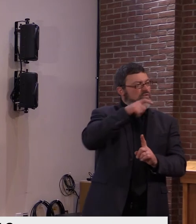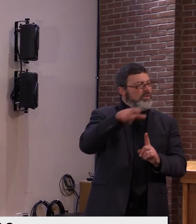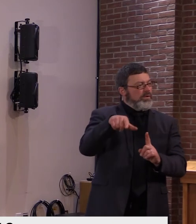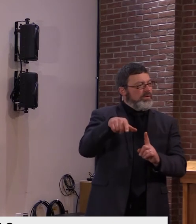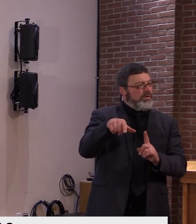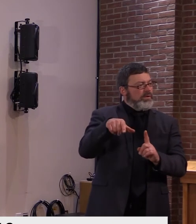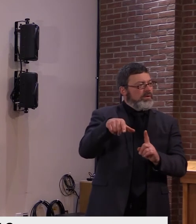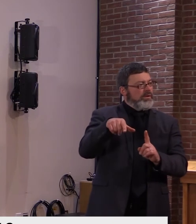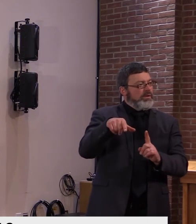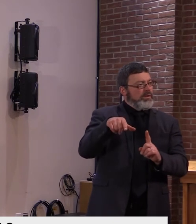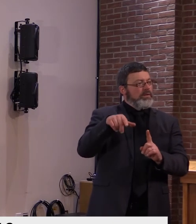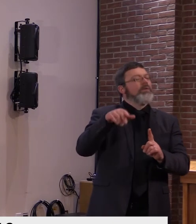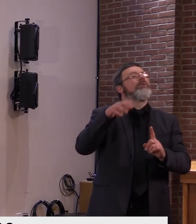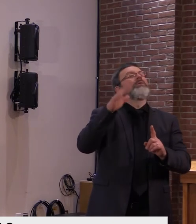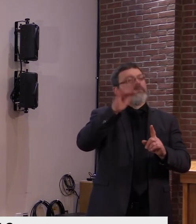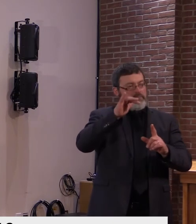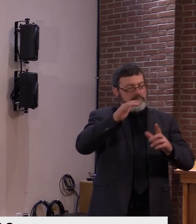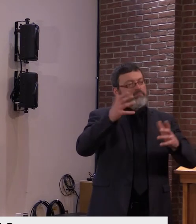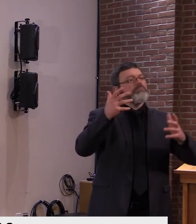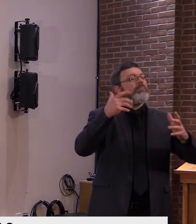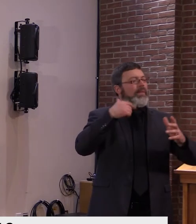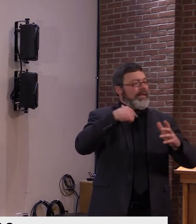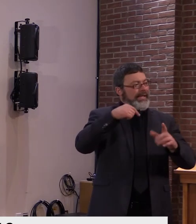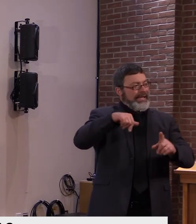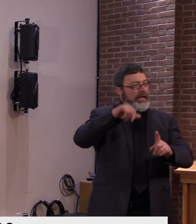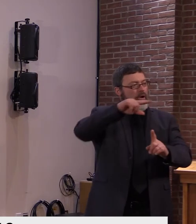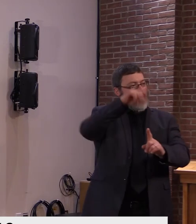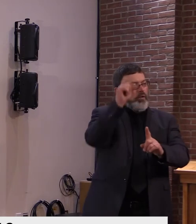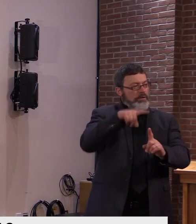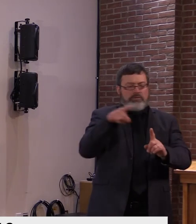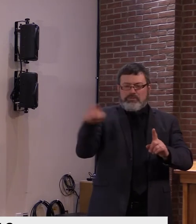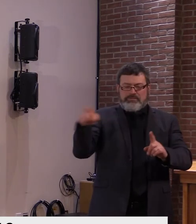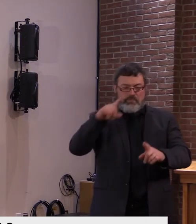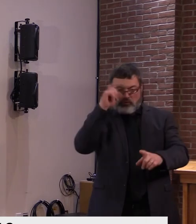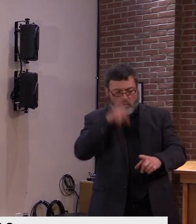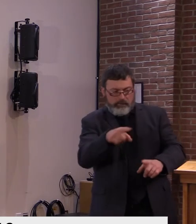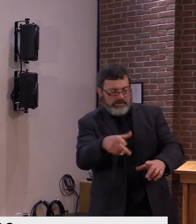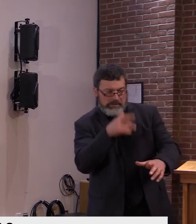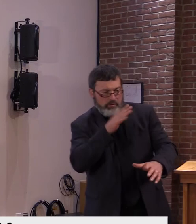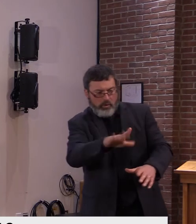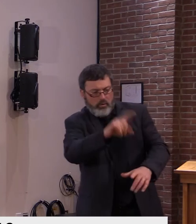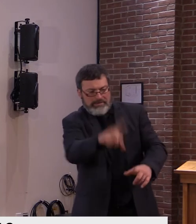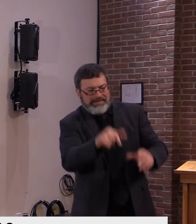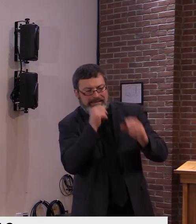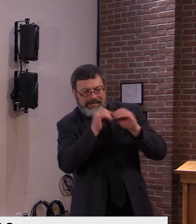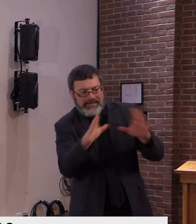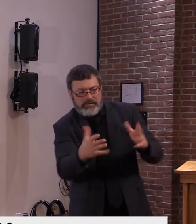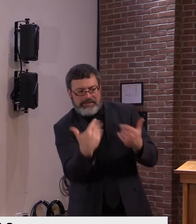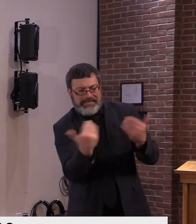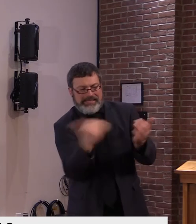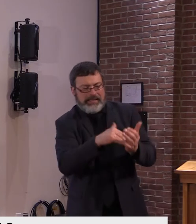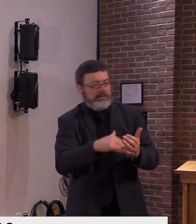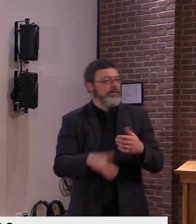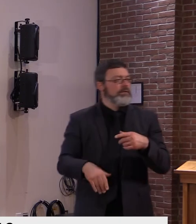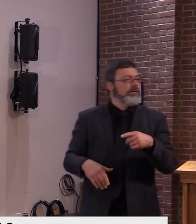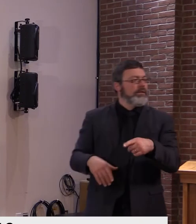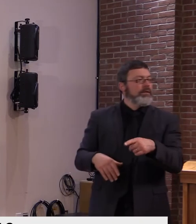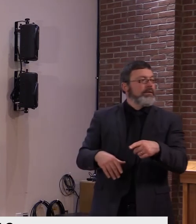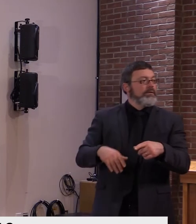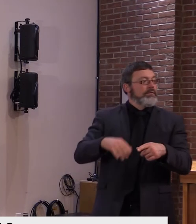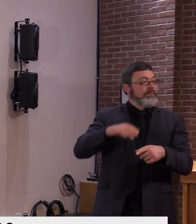Maybe you could just give me that question again. I don't know if I got the whole thing. Yeah,